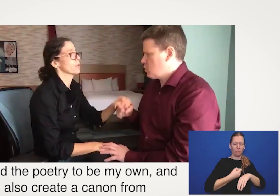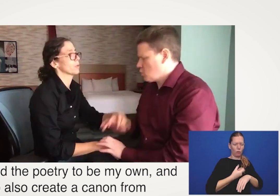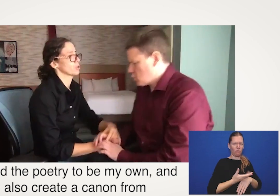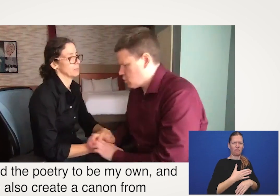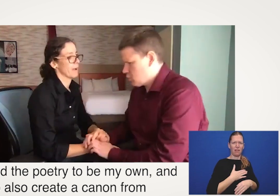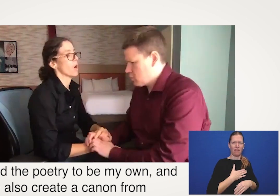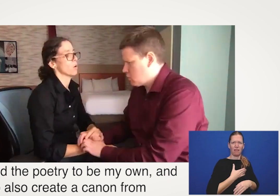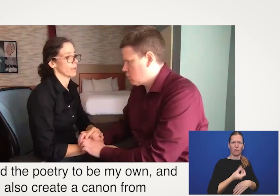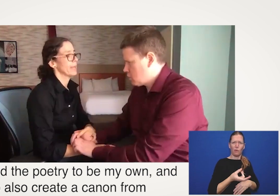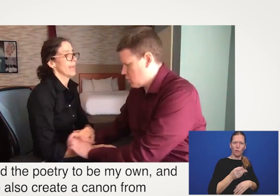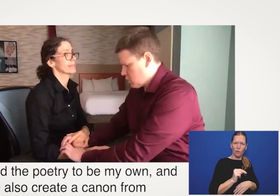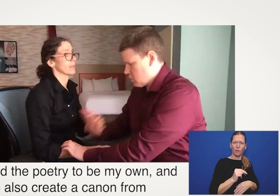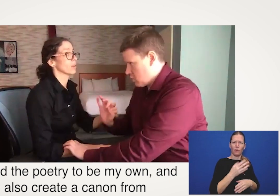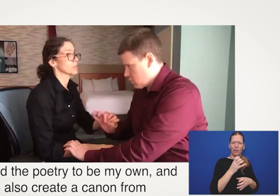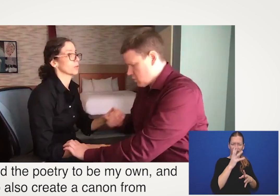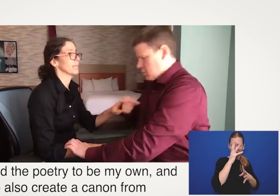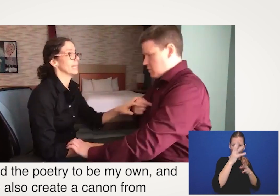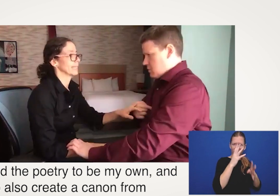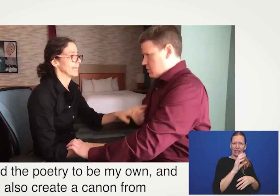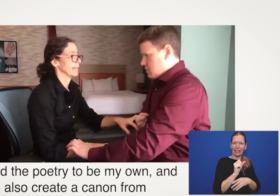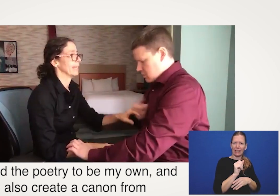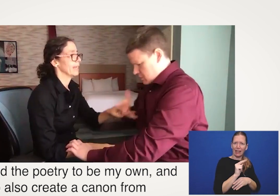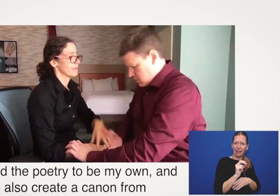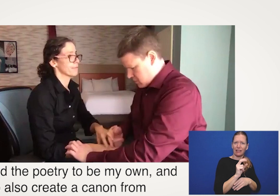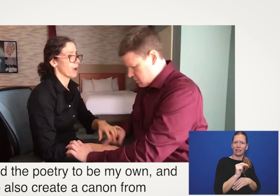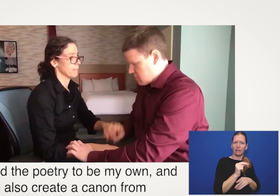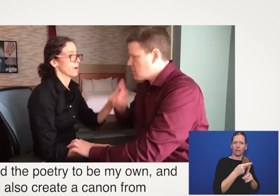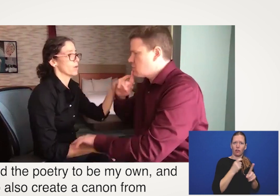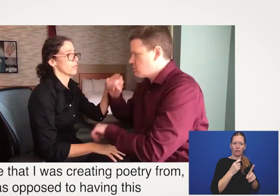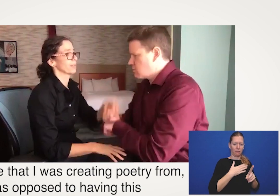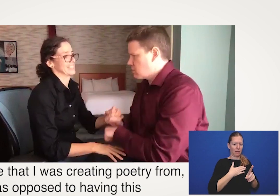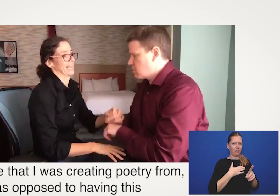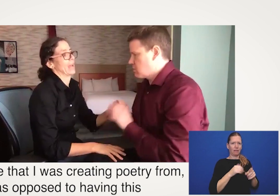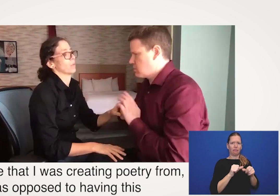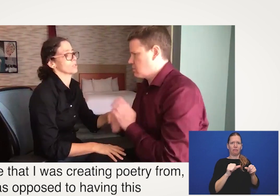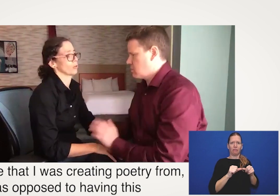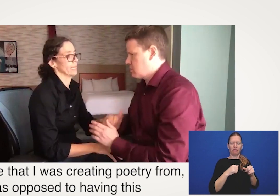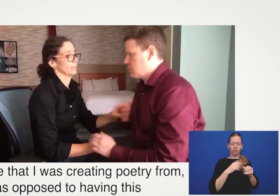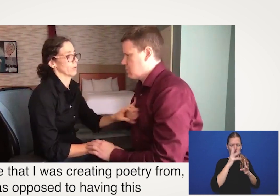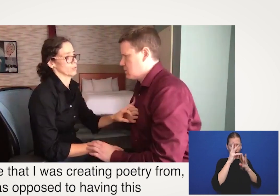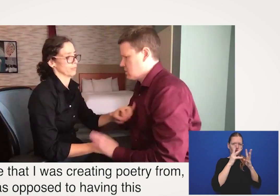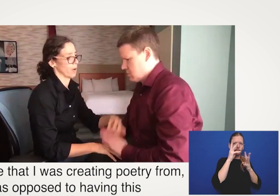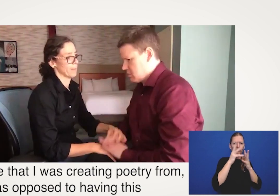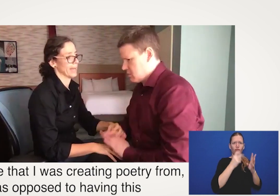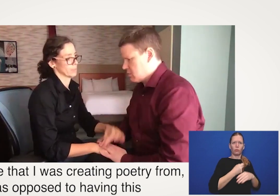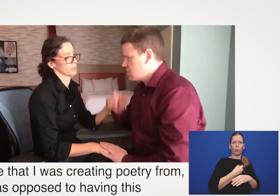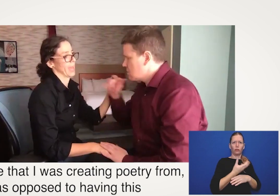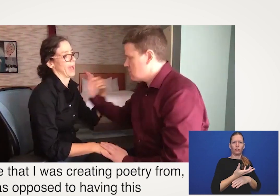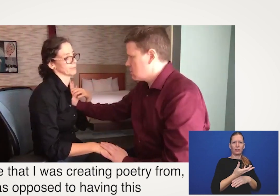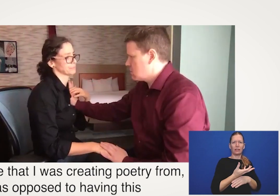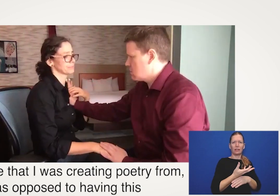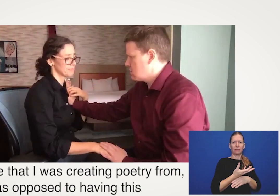I wanted the poetry to be my own, and to also create a canon from the place that I was creating poetry from, as